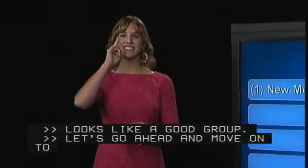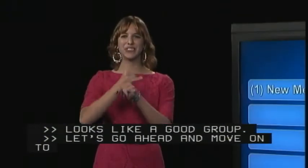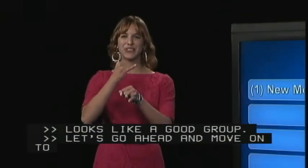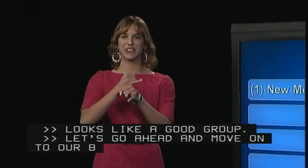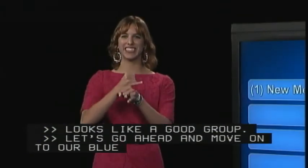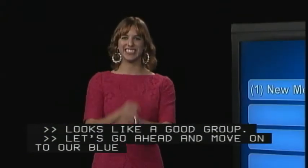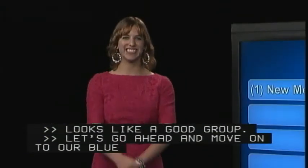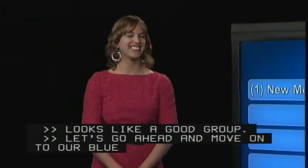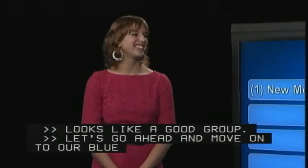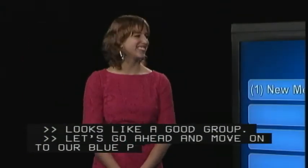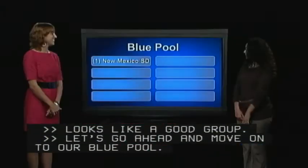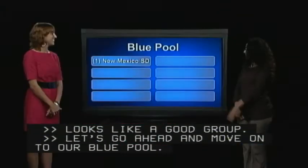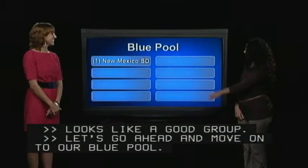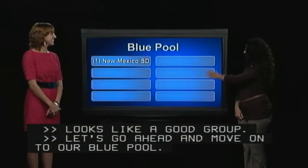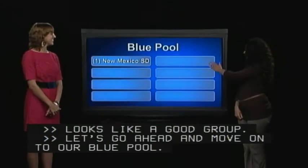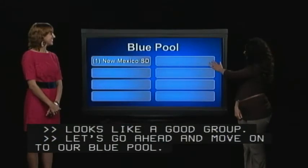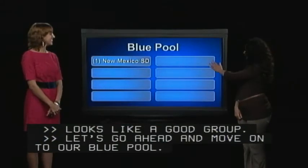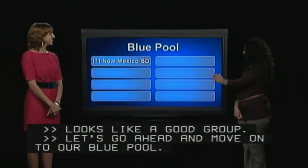New Mexico School for the Deaf,